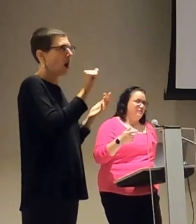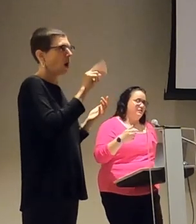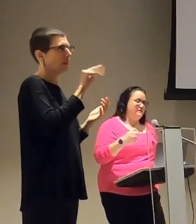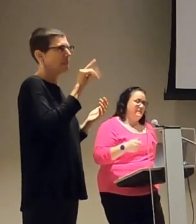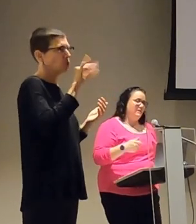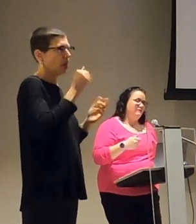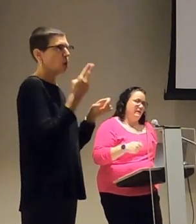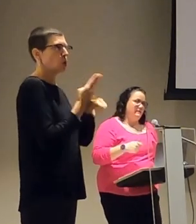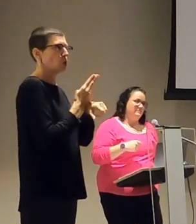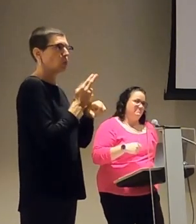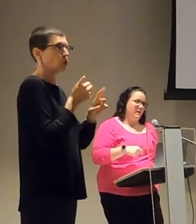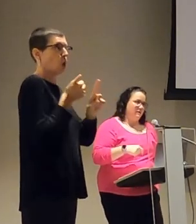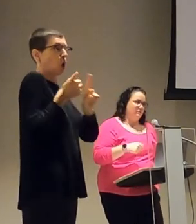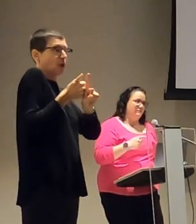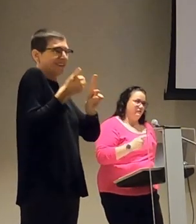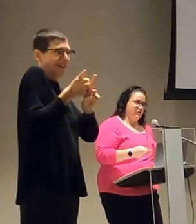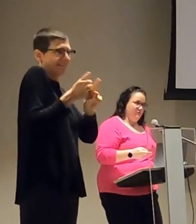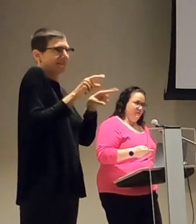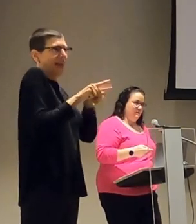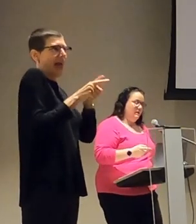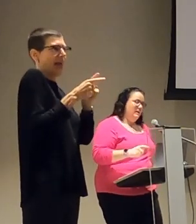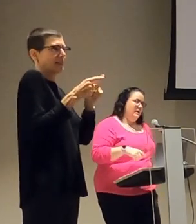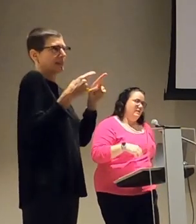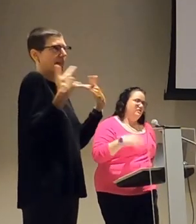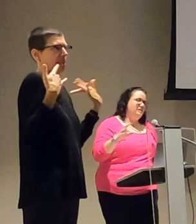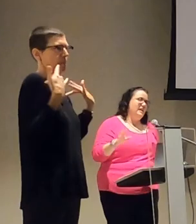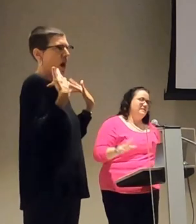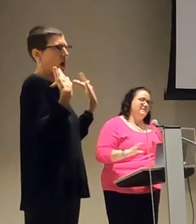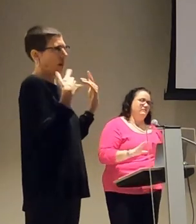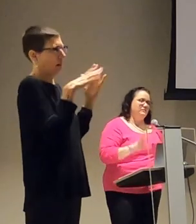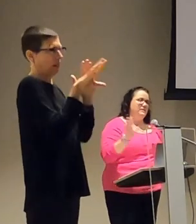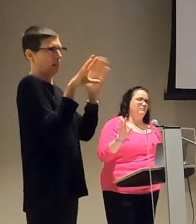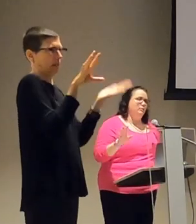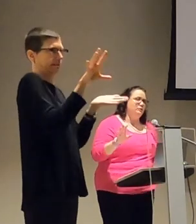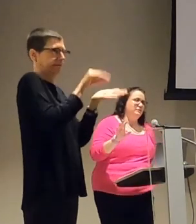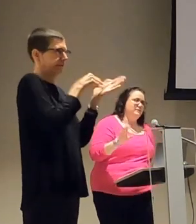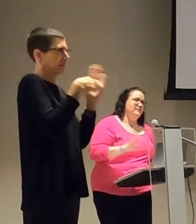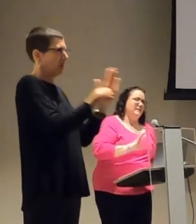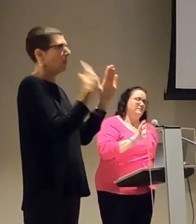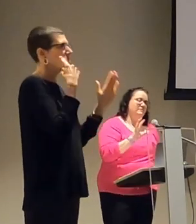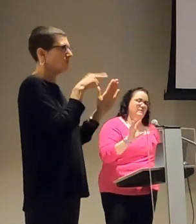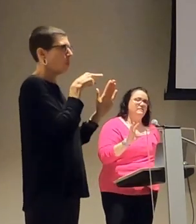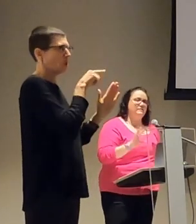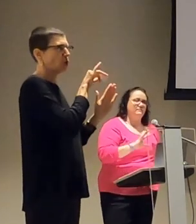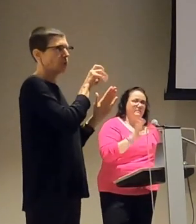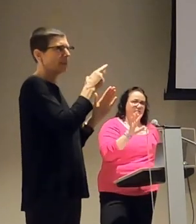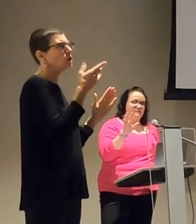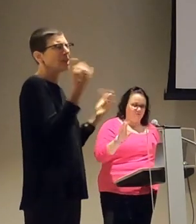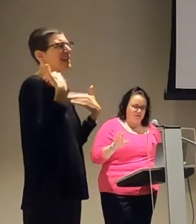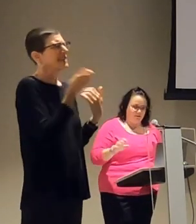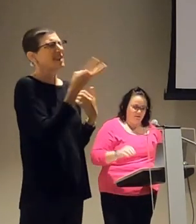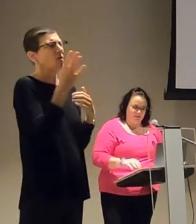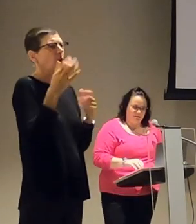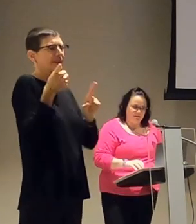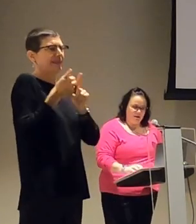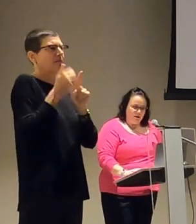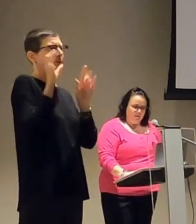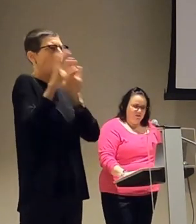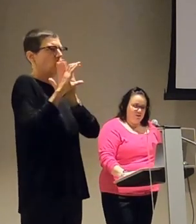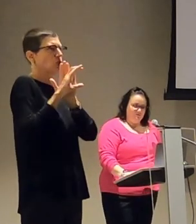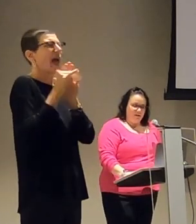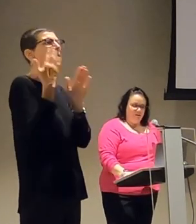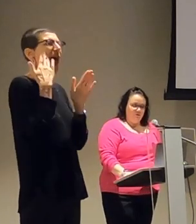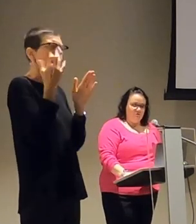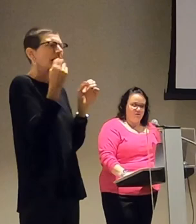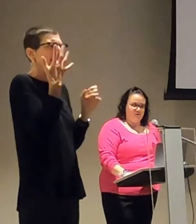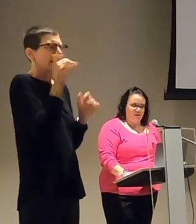Artemisia used herself as a model for Judith. And she has several self-portraits, and there is a resemblance.